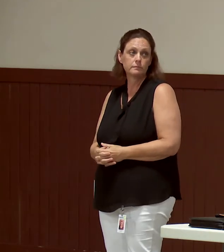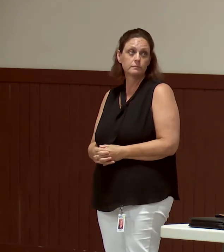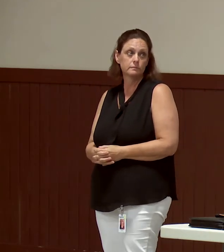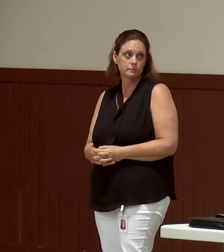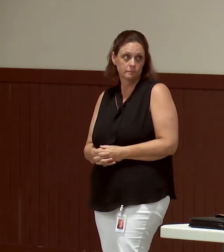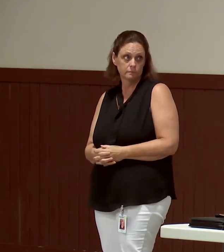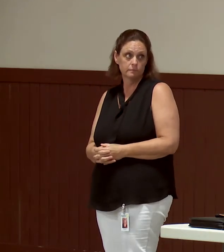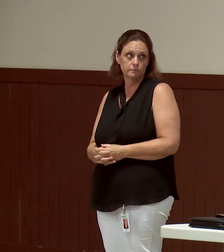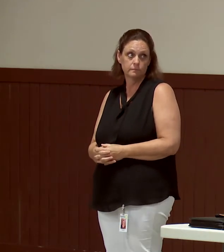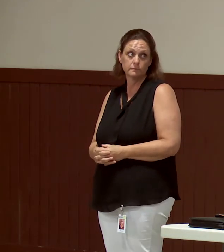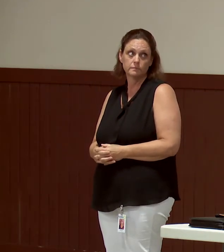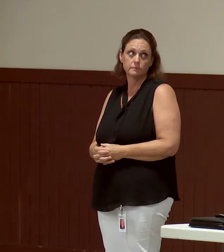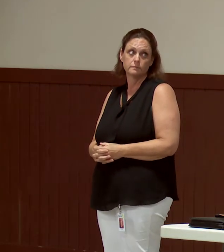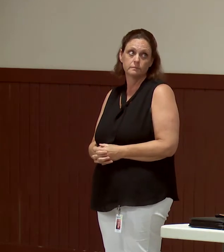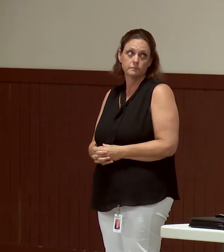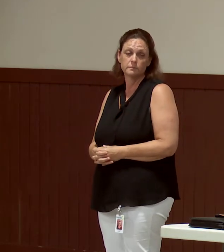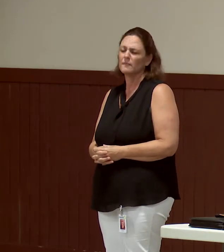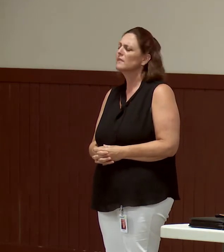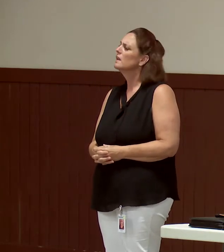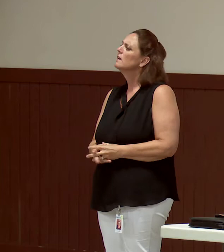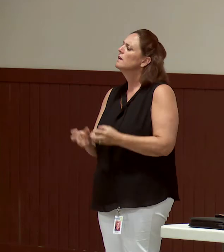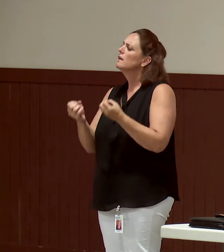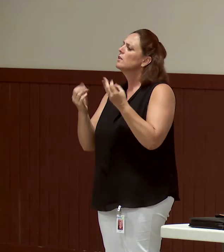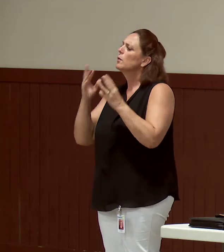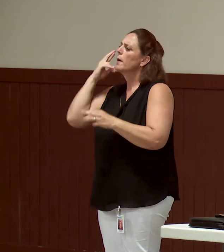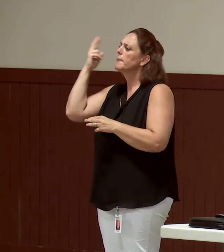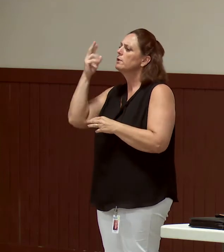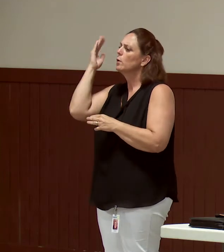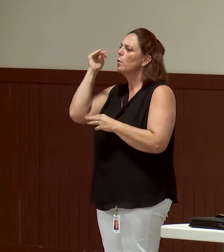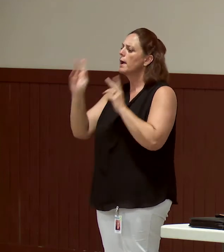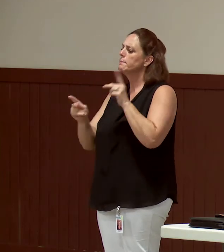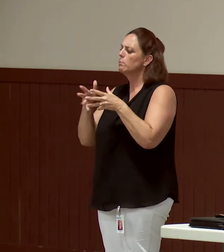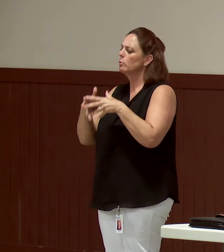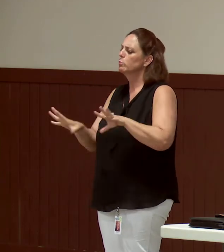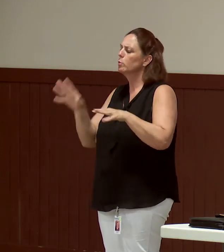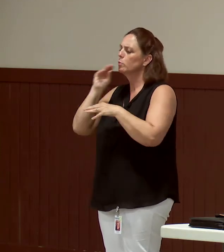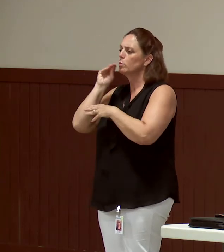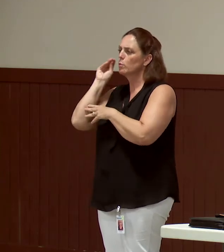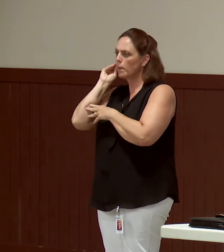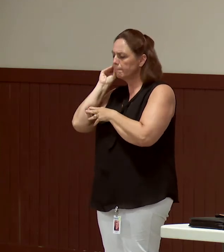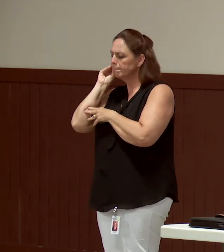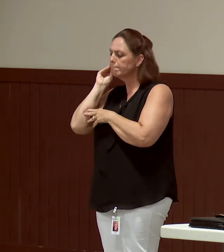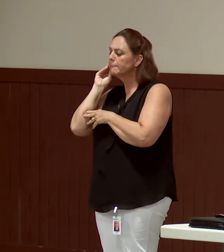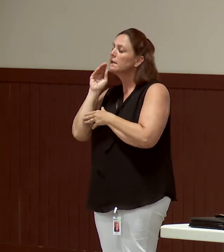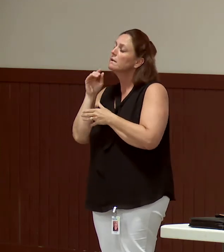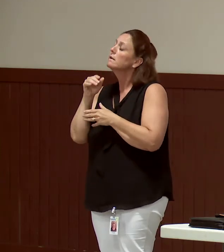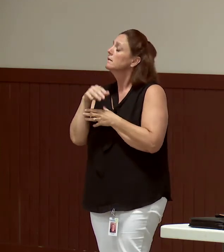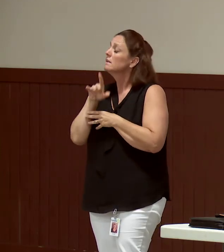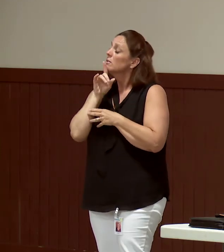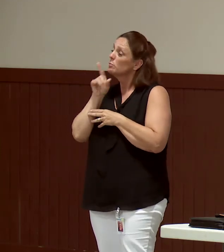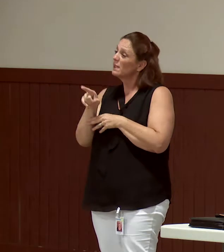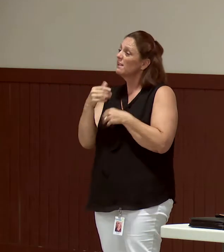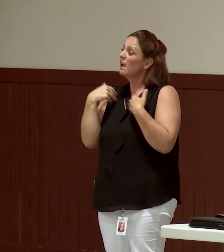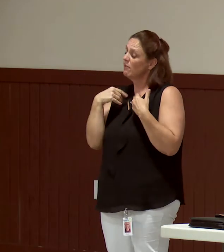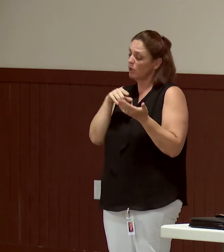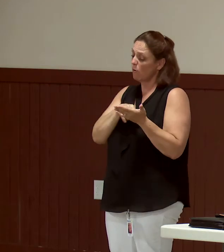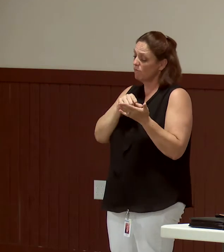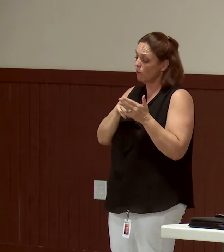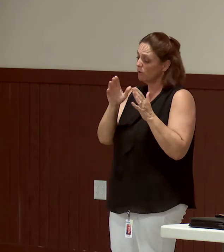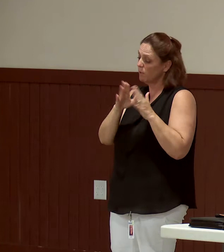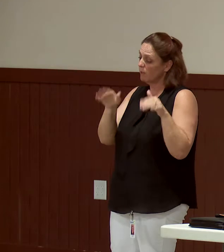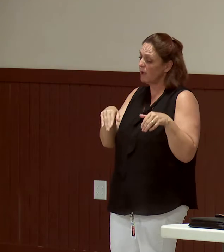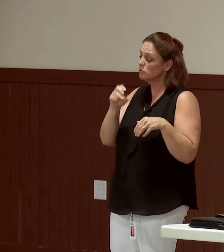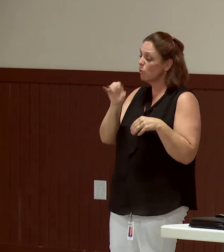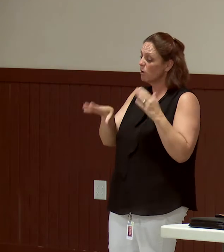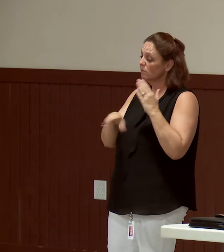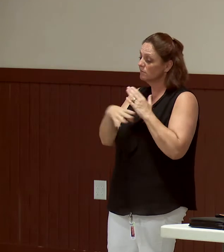So there are many reasons people will end up homeless, but some of the main drivers are affordable housing and eviction. Right now there's the eviction